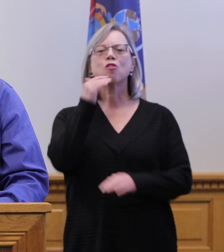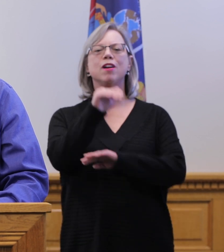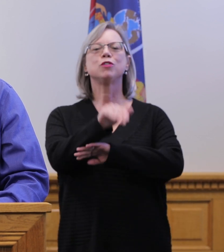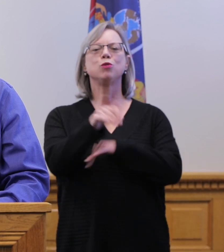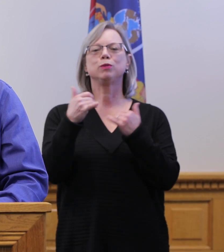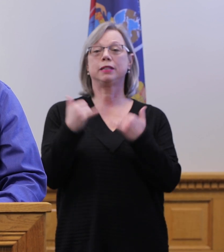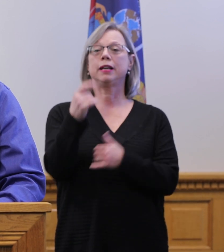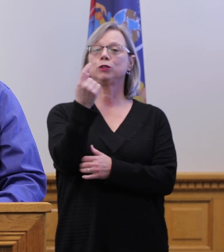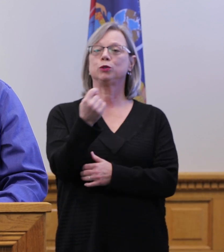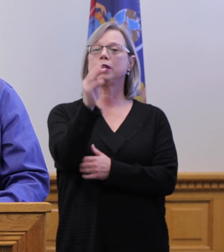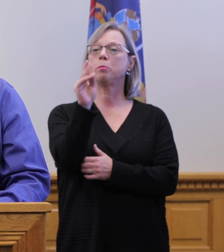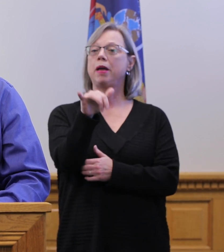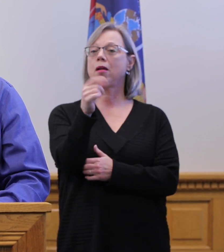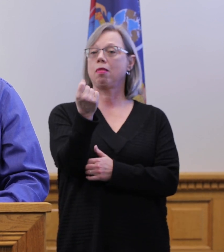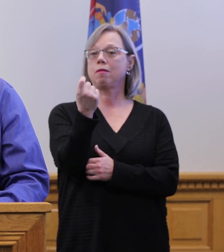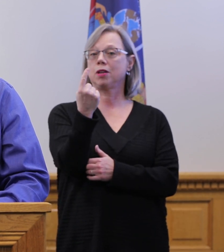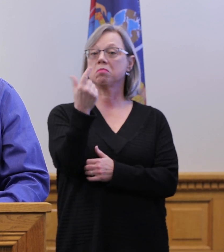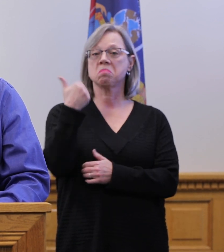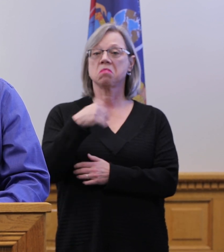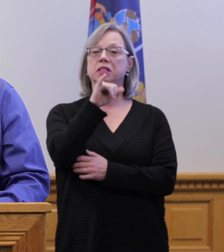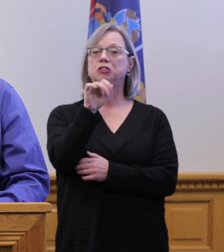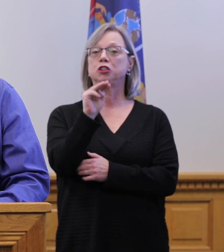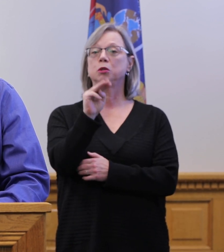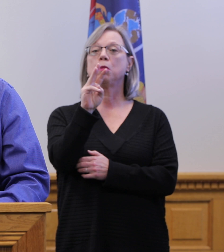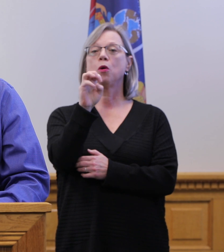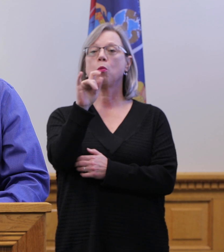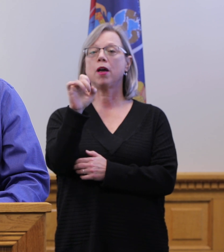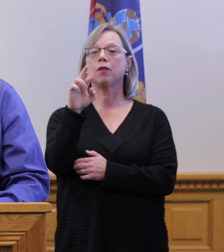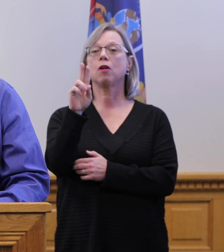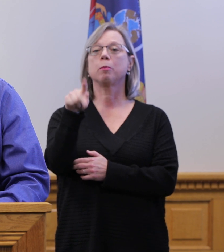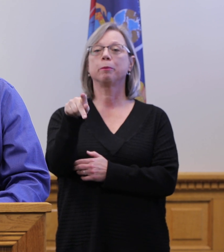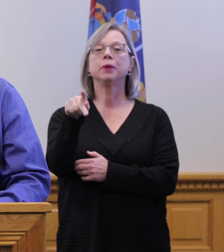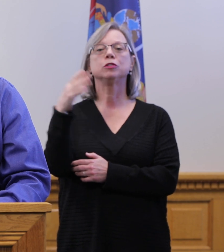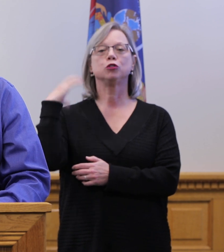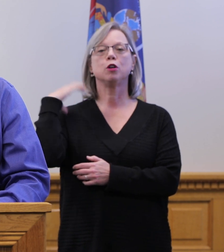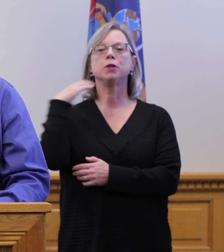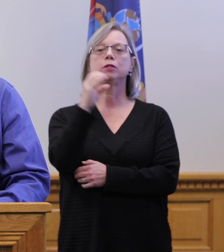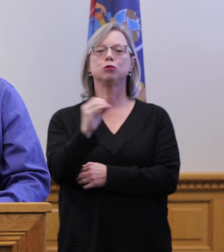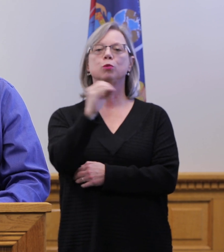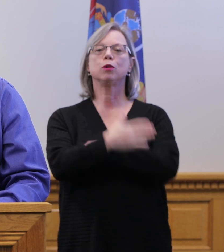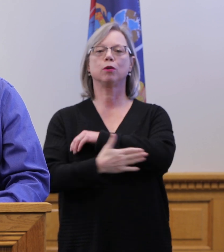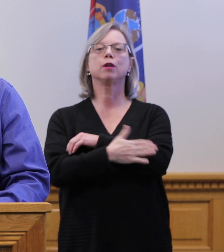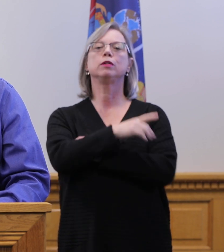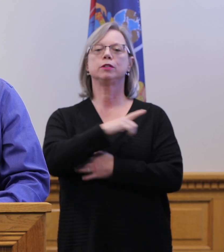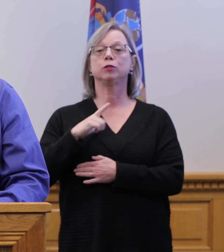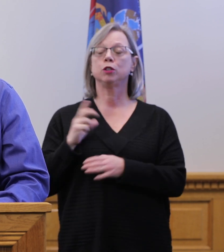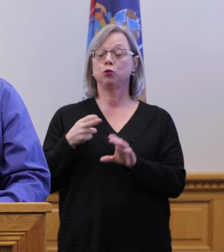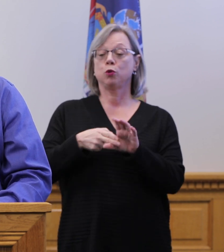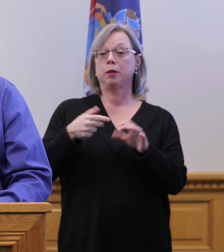Good afternoon. Today is Tuesday, May 11th. I'm Jim Weatherup, Chairman of the Oswego County Legislature. Joining me today are Jodi